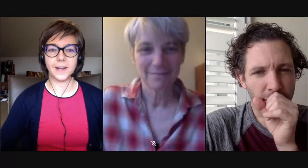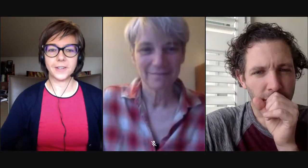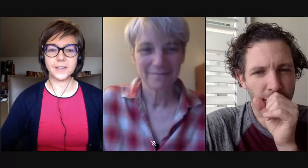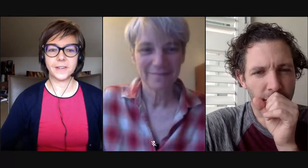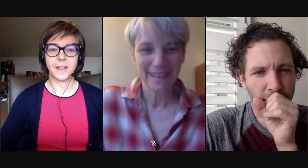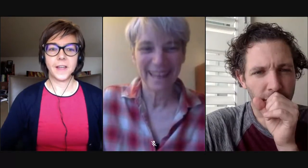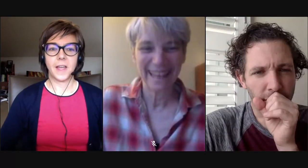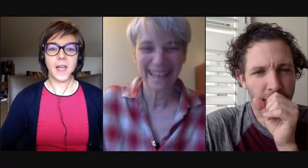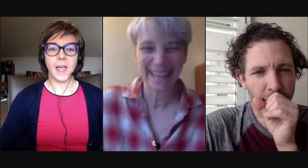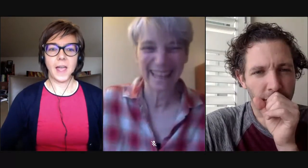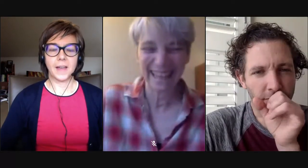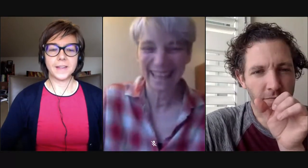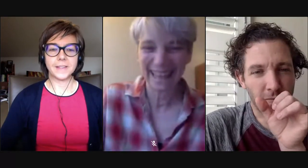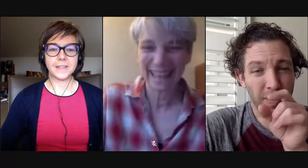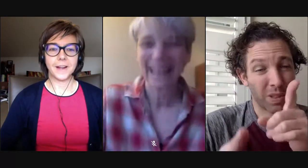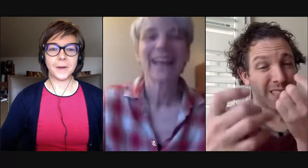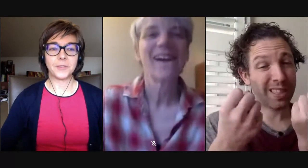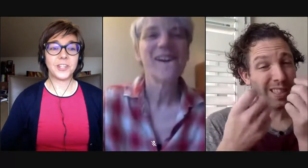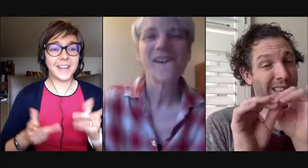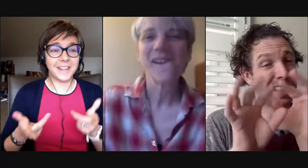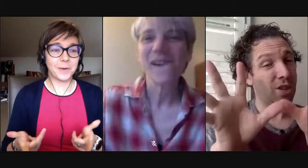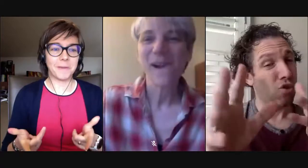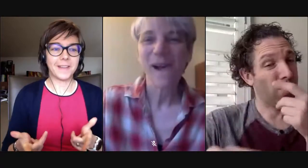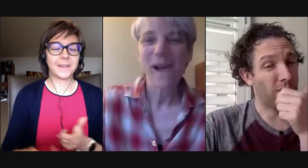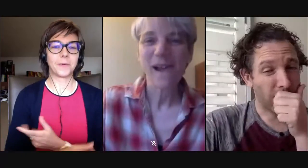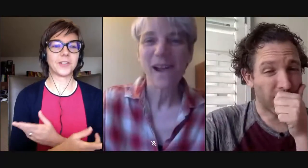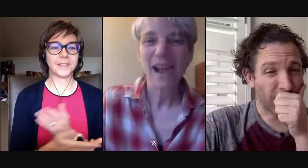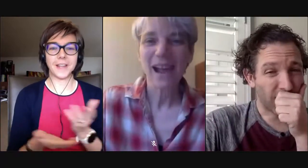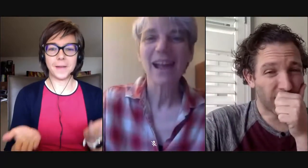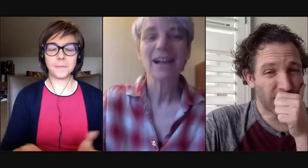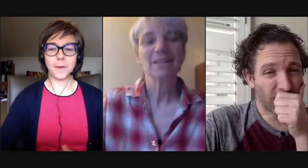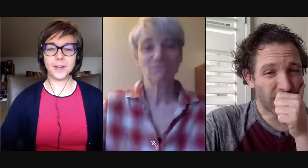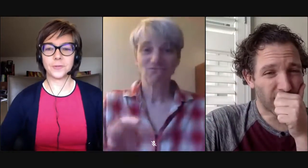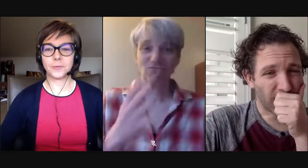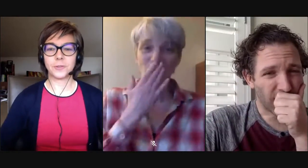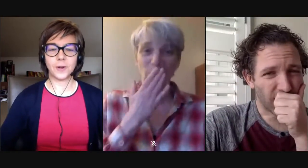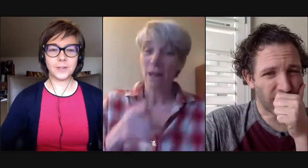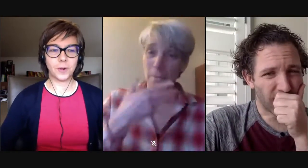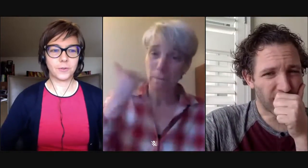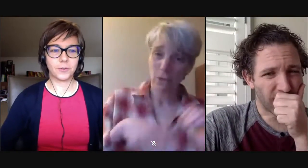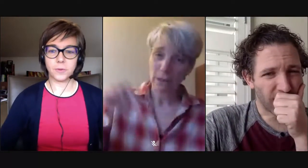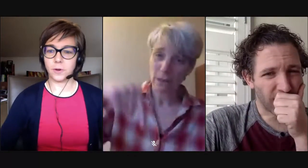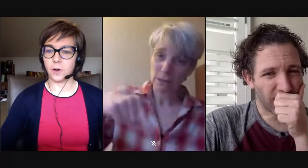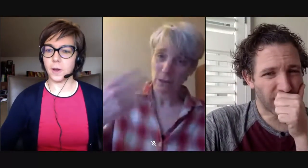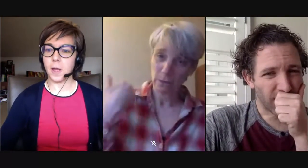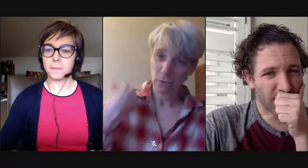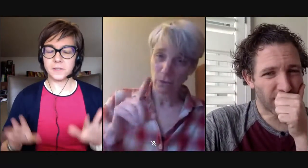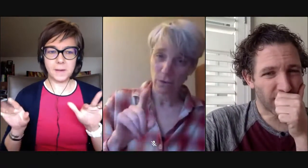connection. And she can't hear me, which is, I was trying to troubleshoot with her. Send me a